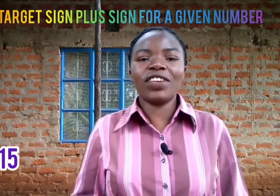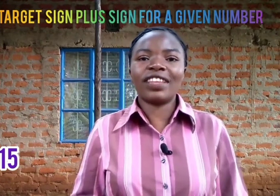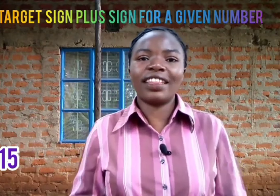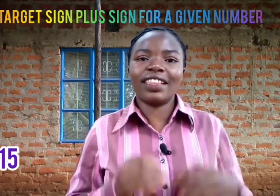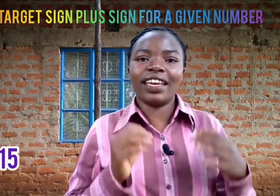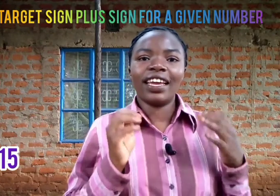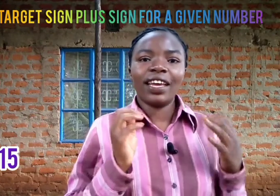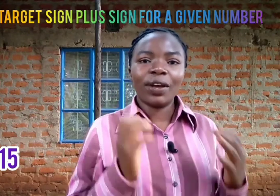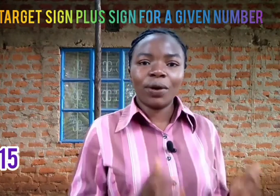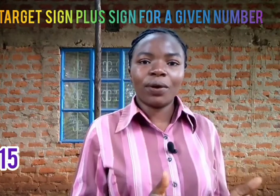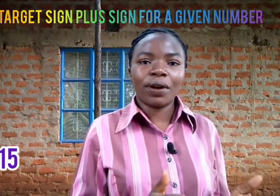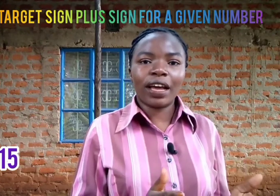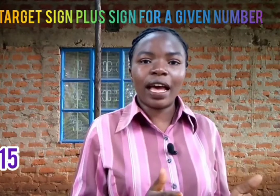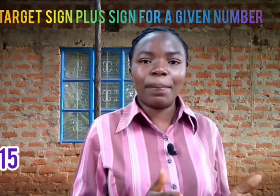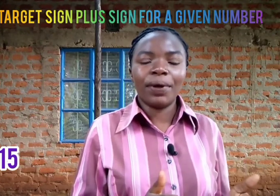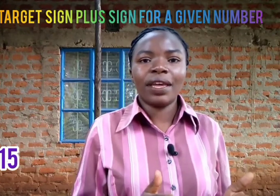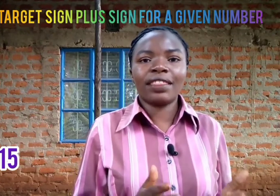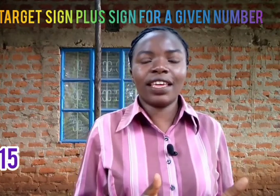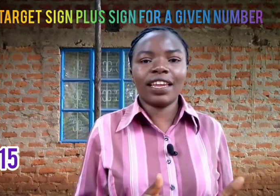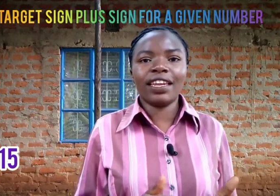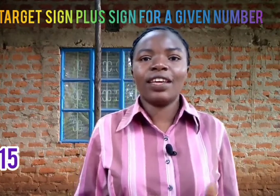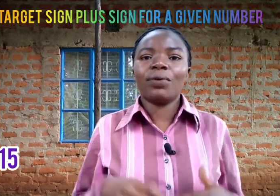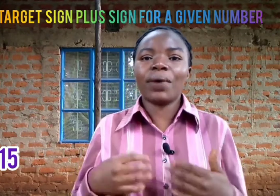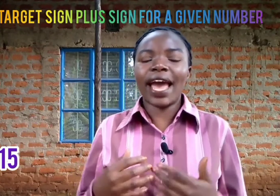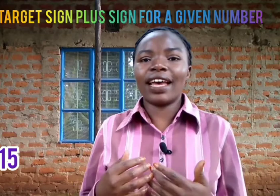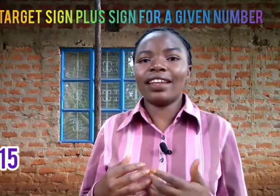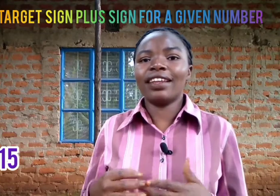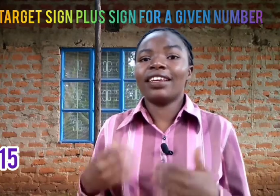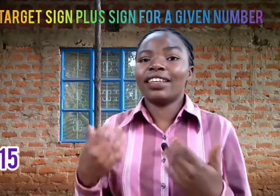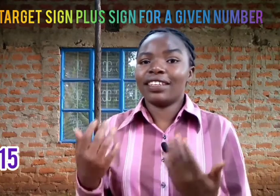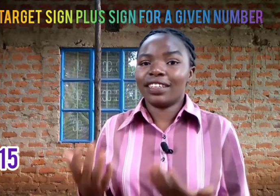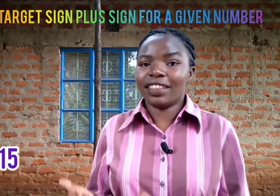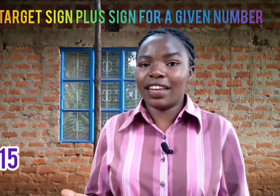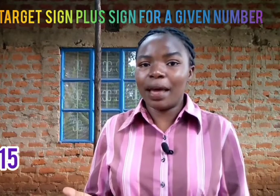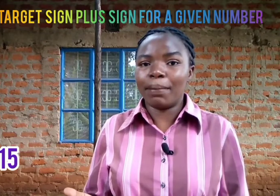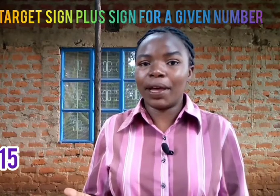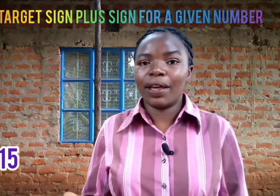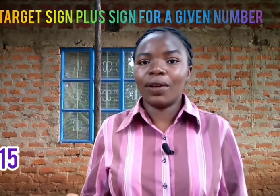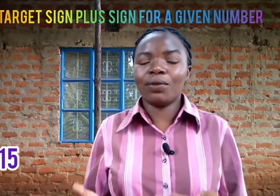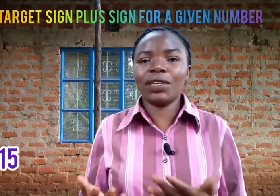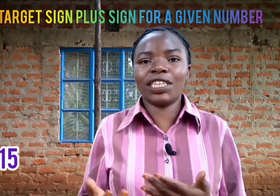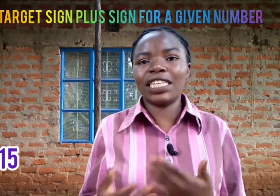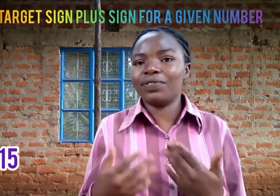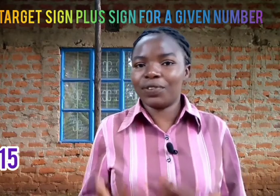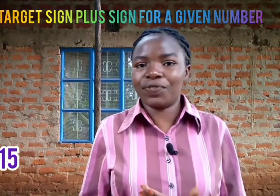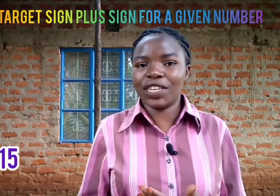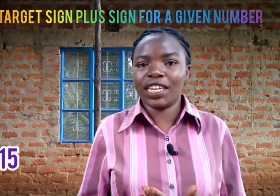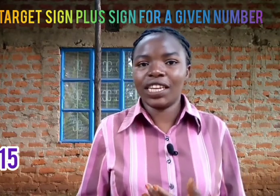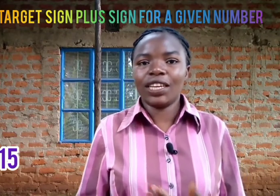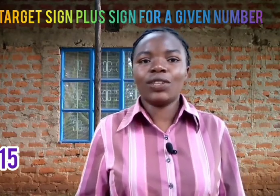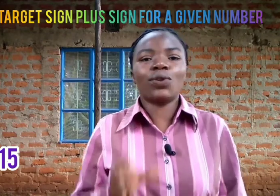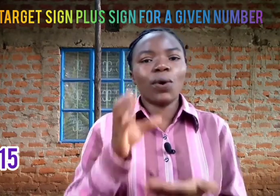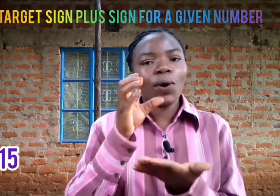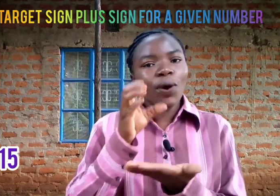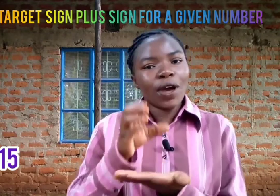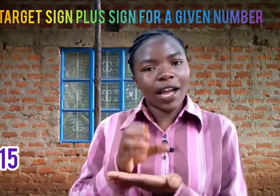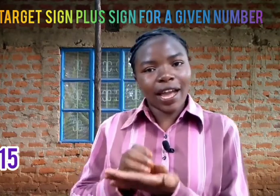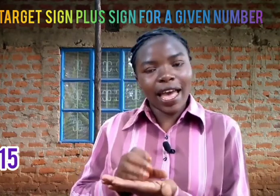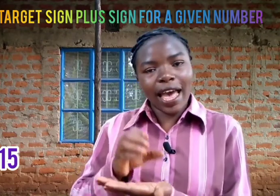first sign the cap, then we add the number which is 15. So, cap,